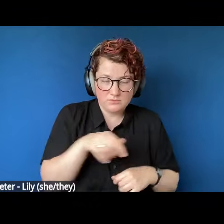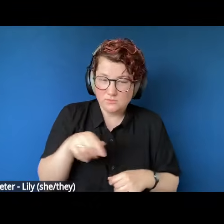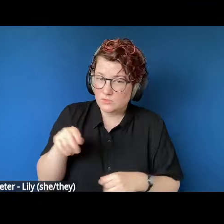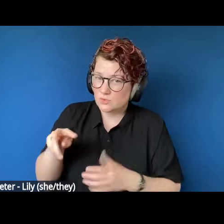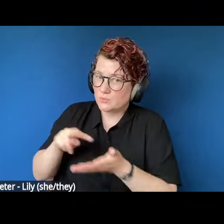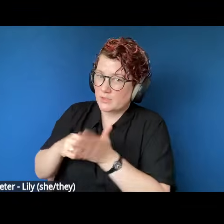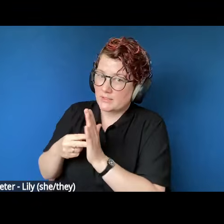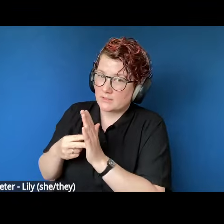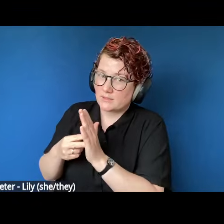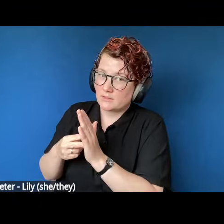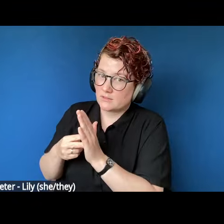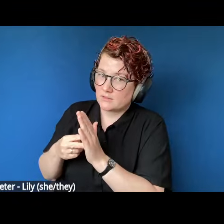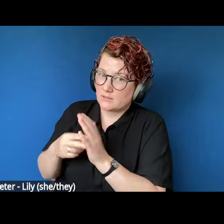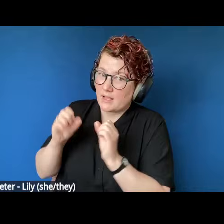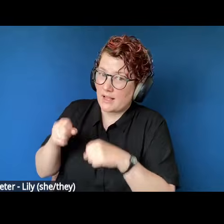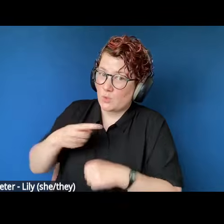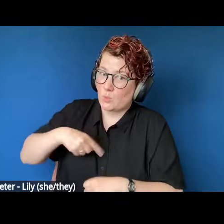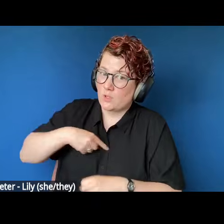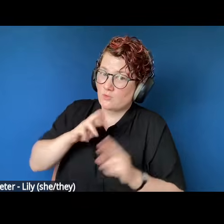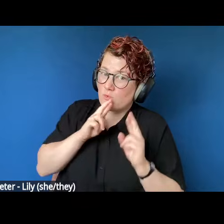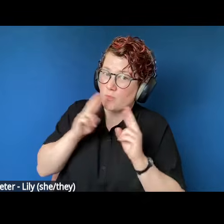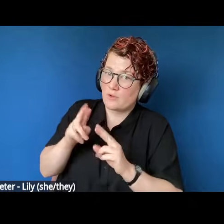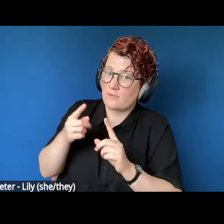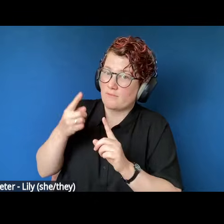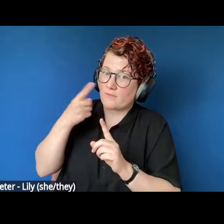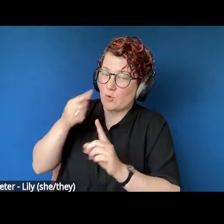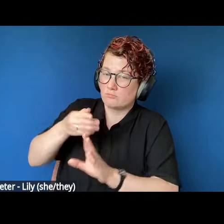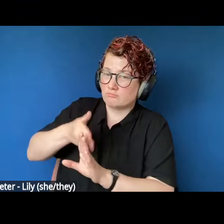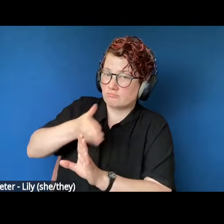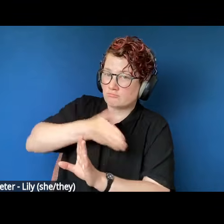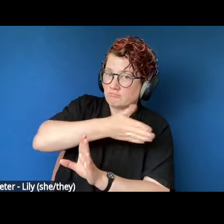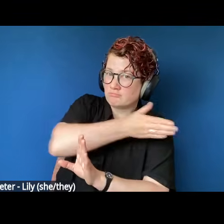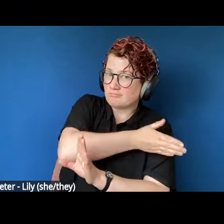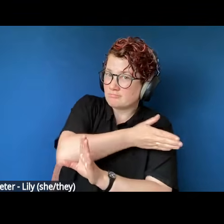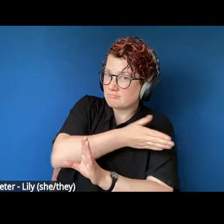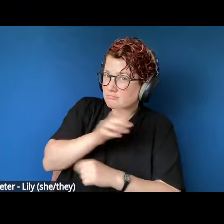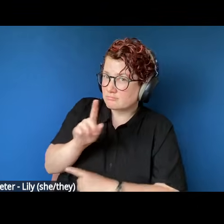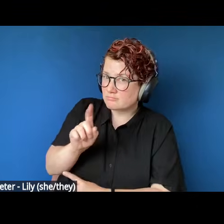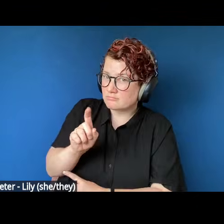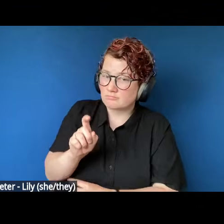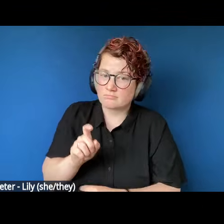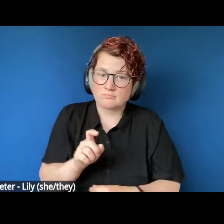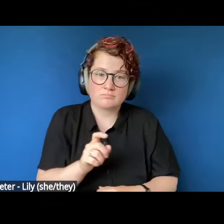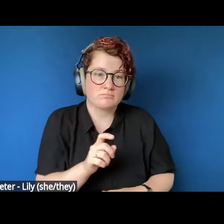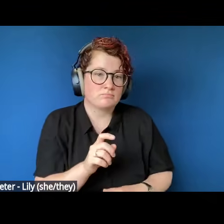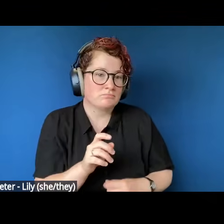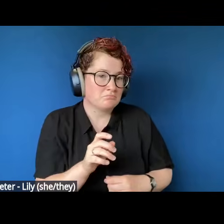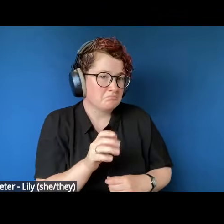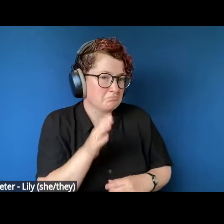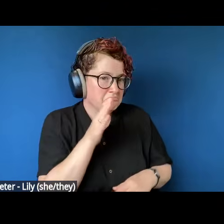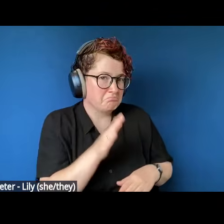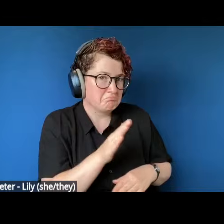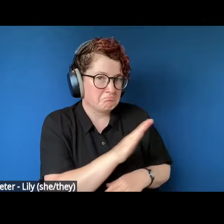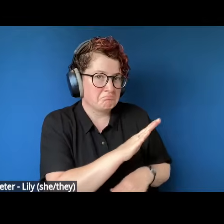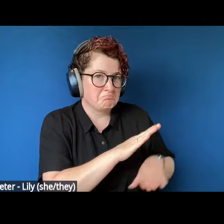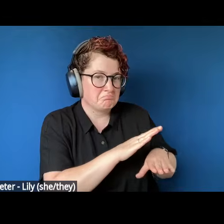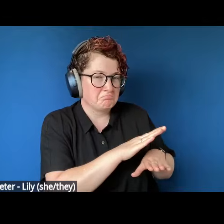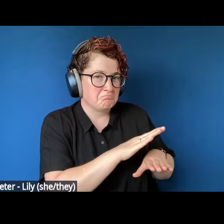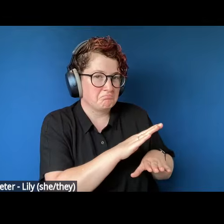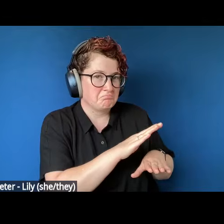have a retroactive reporting? Yes. That's a good question. I will turn to staff to advise whether or not it's